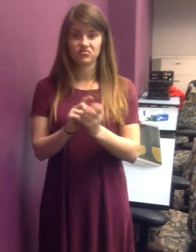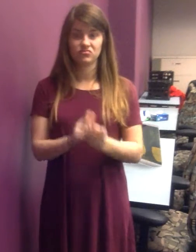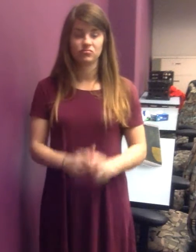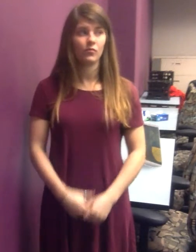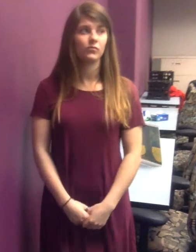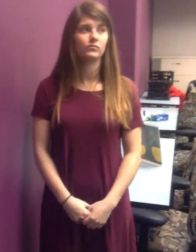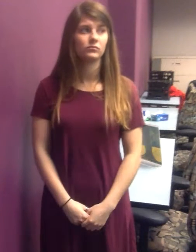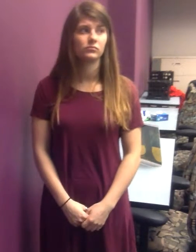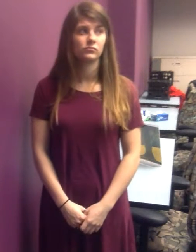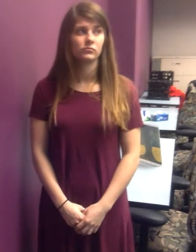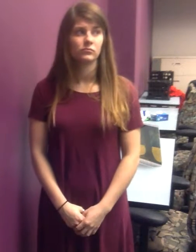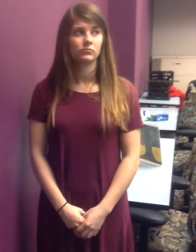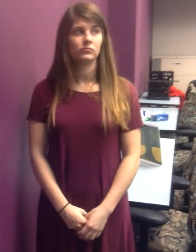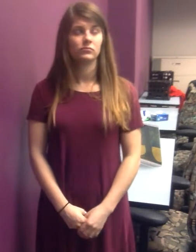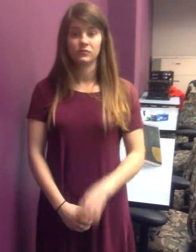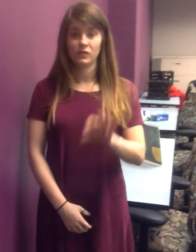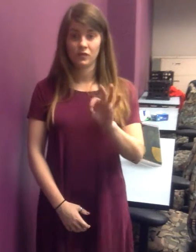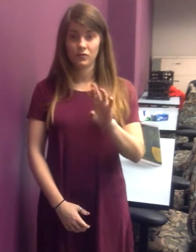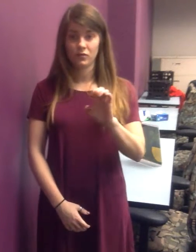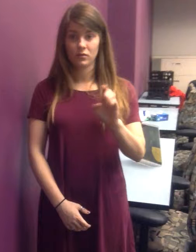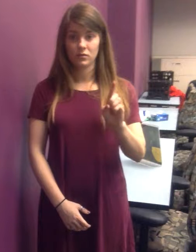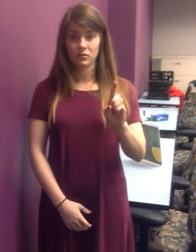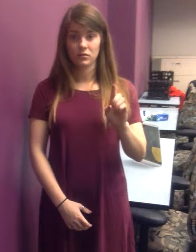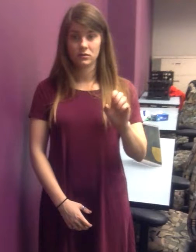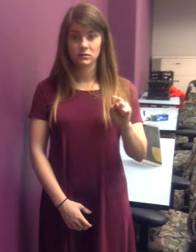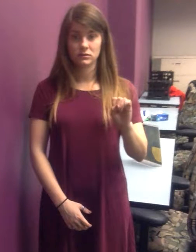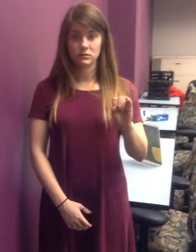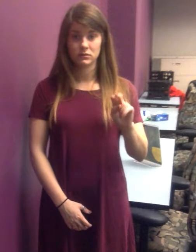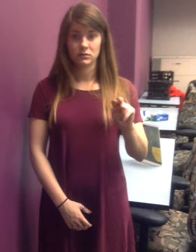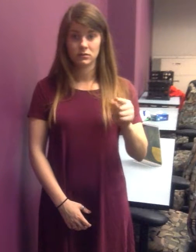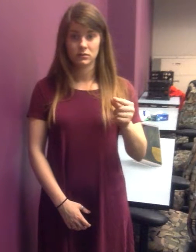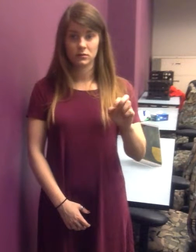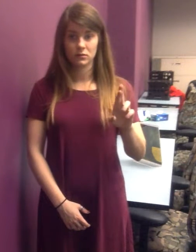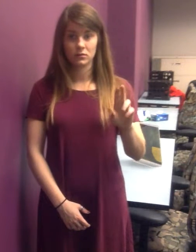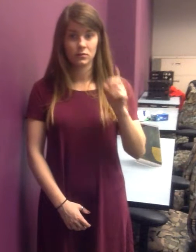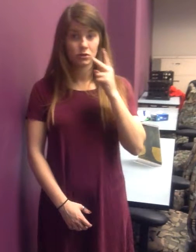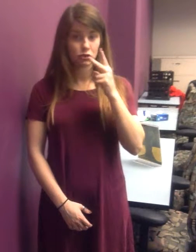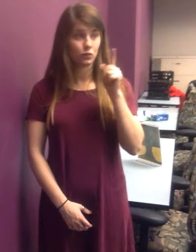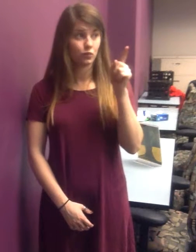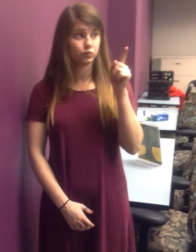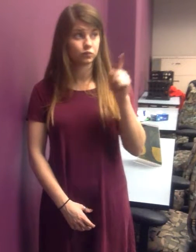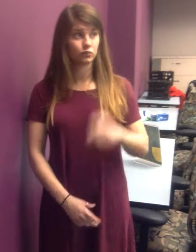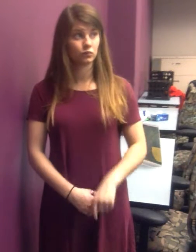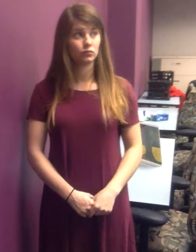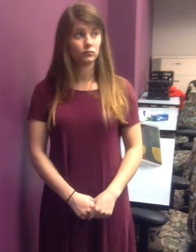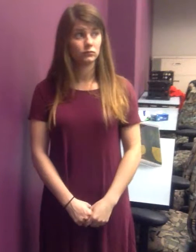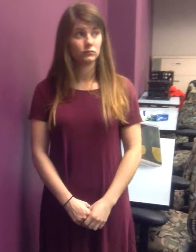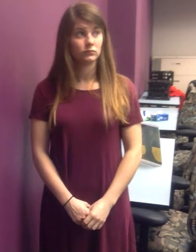is a conference made for medical doctors. Delivering his message to a group of physicians who seemed eager to hear it. Tell